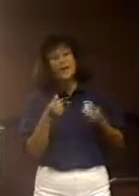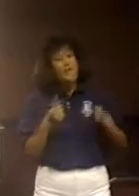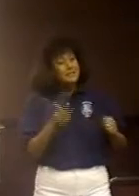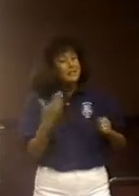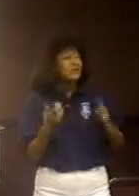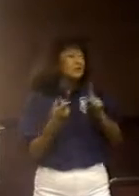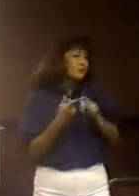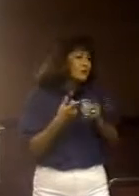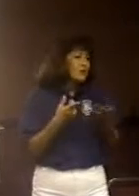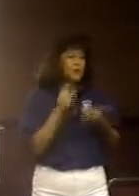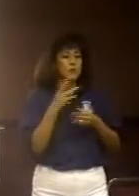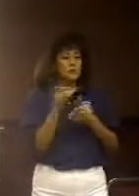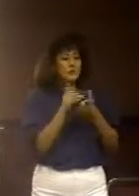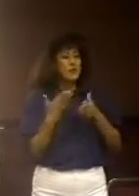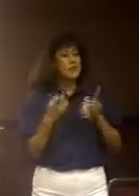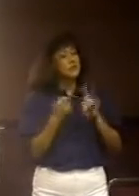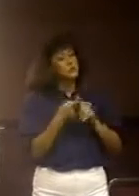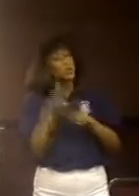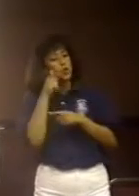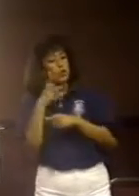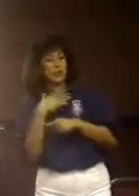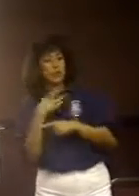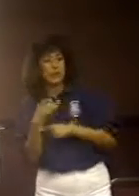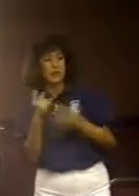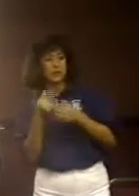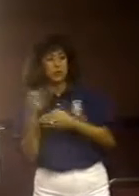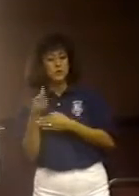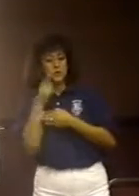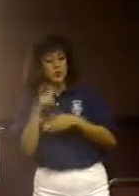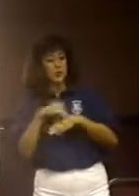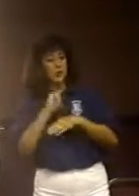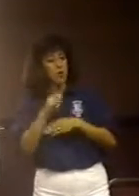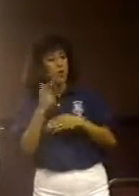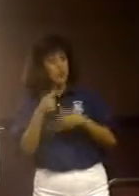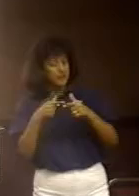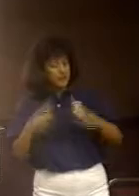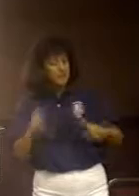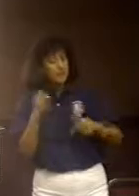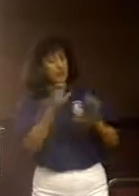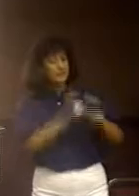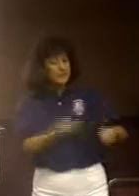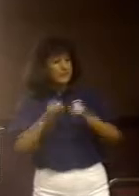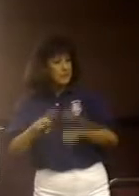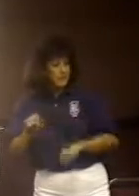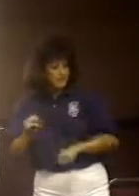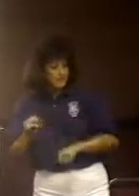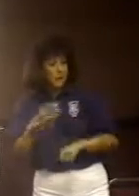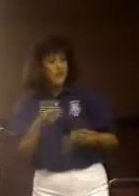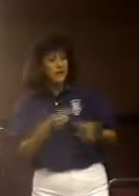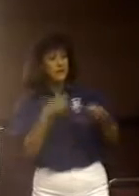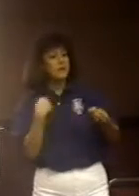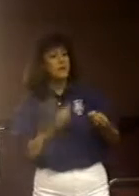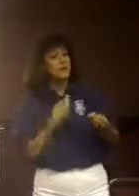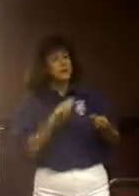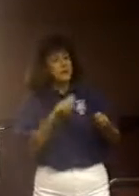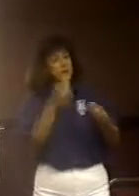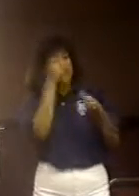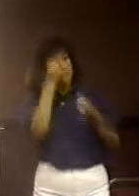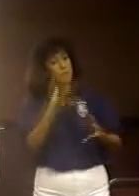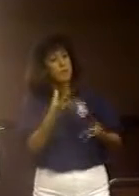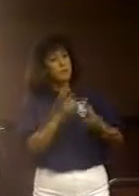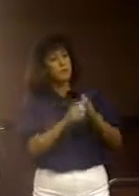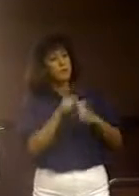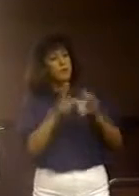attempted to, or it was designed to look like it was looking at all the languages or systems and giving us information